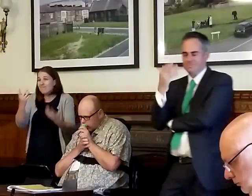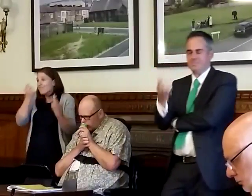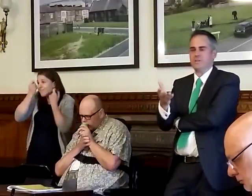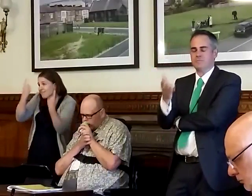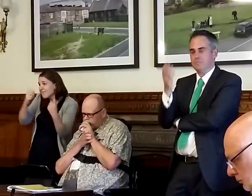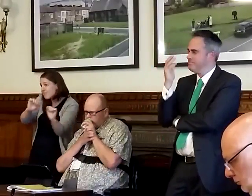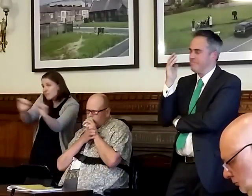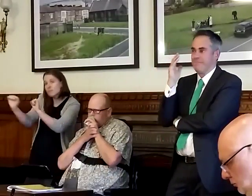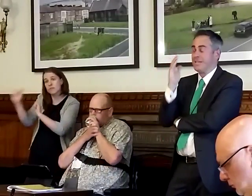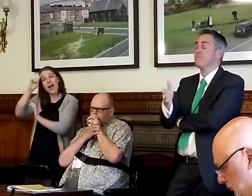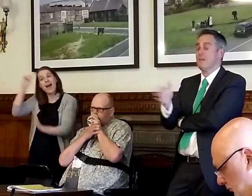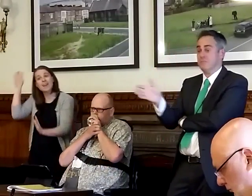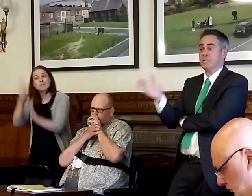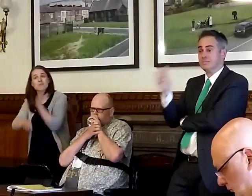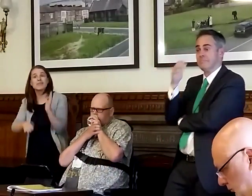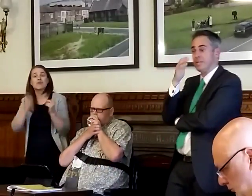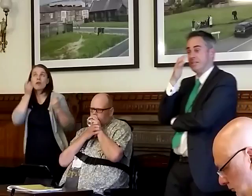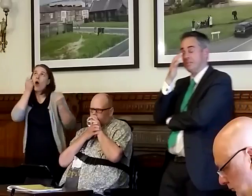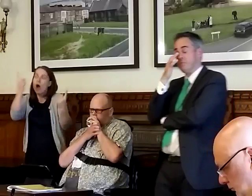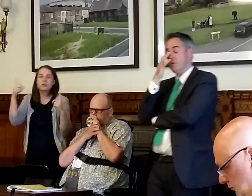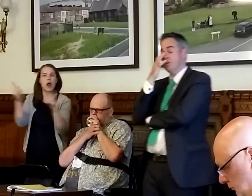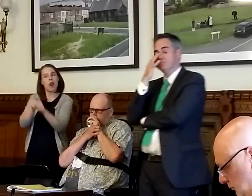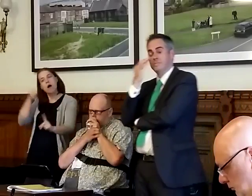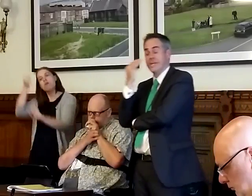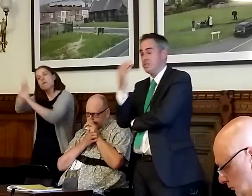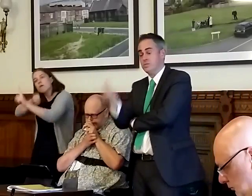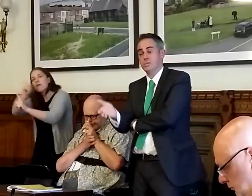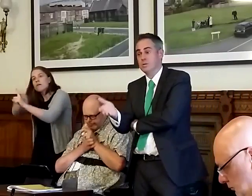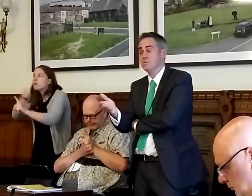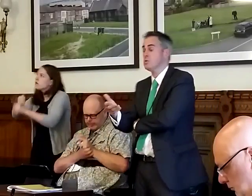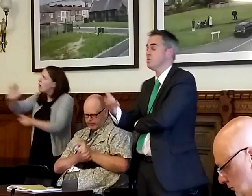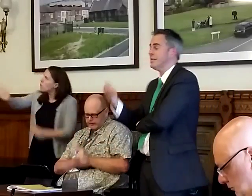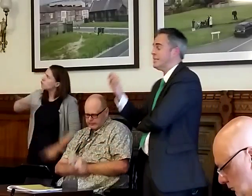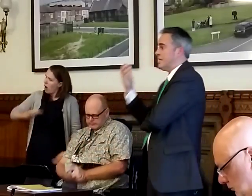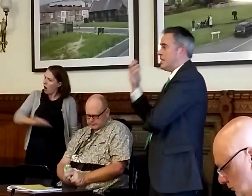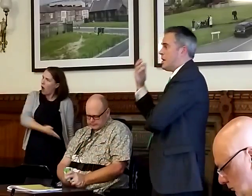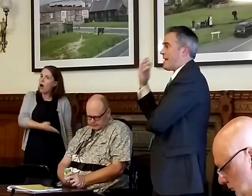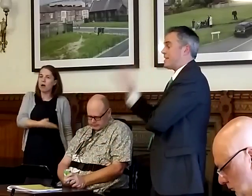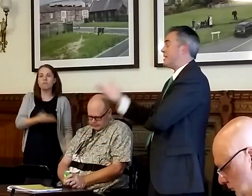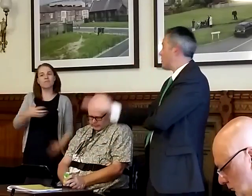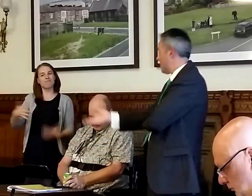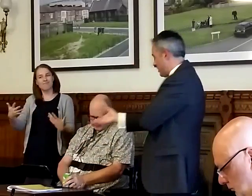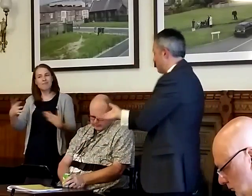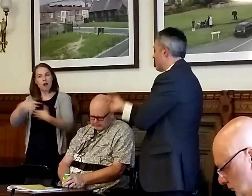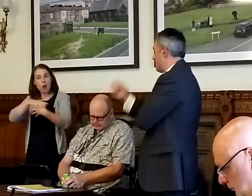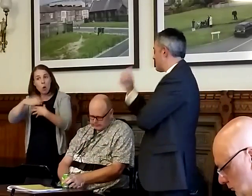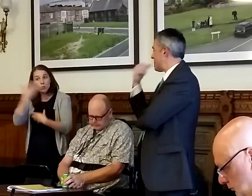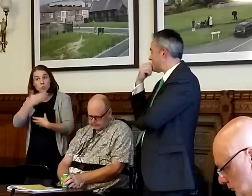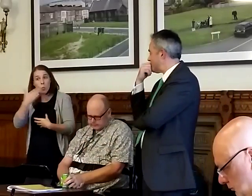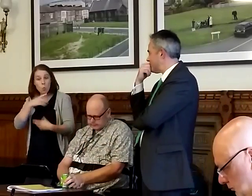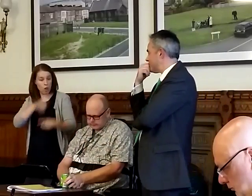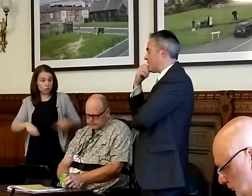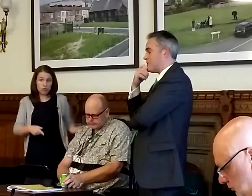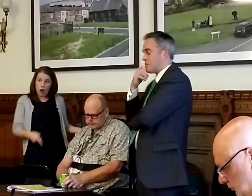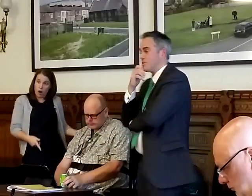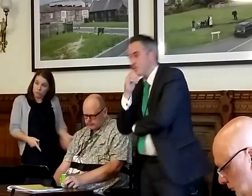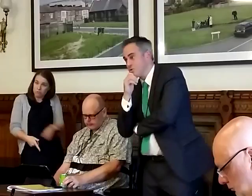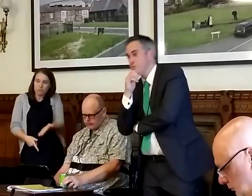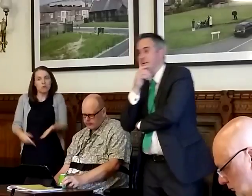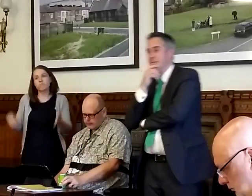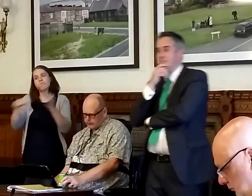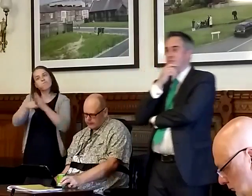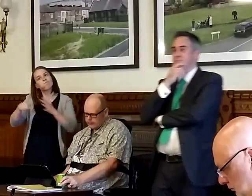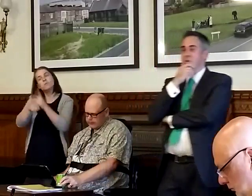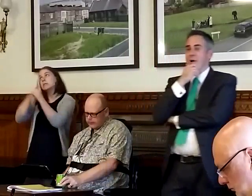experience, you know, for battling for everything, battling for to get into a local school, battling your local authority, when you